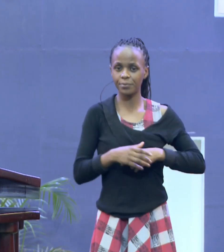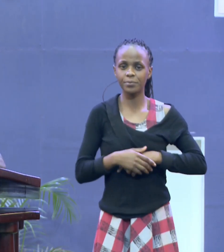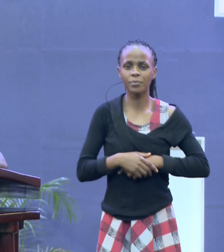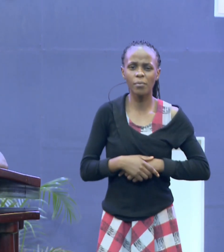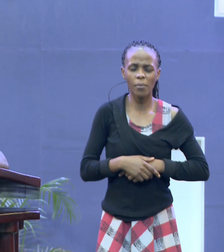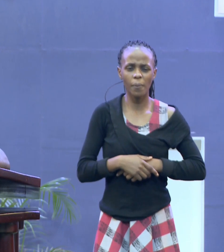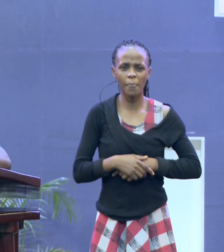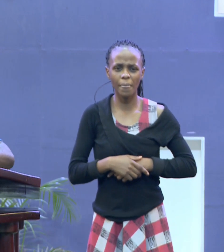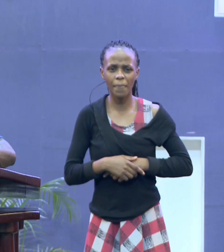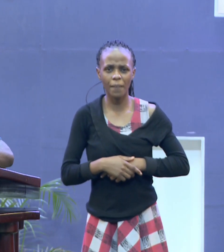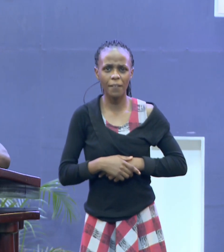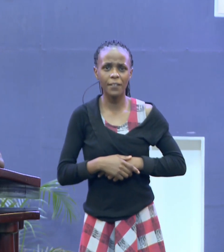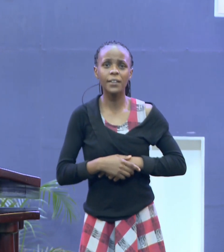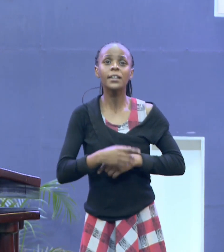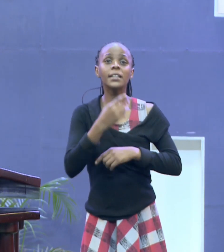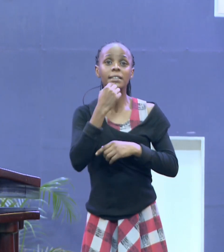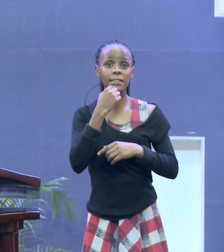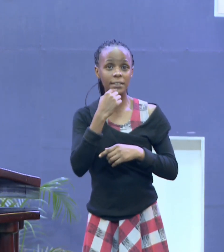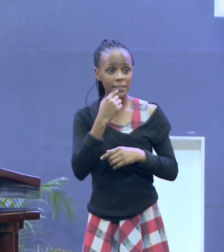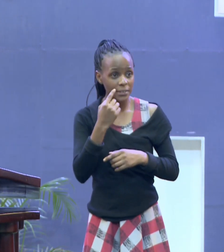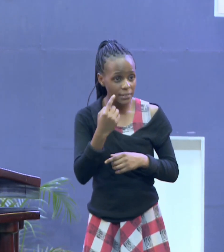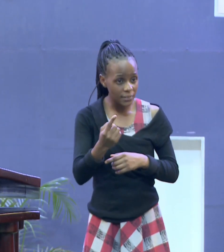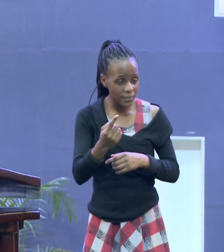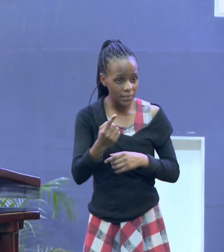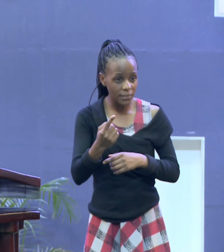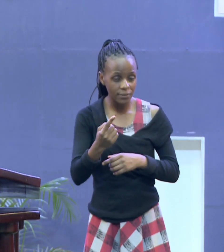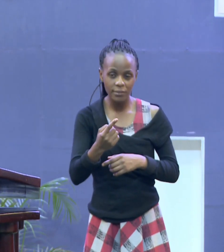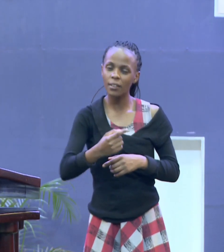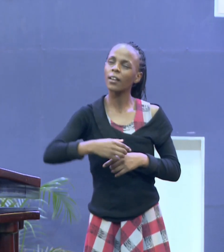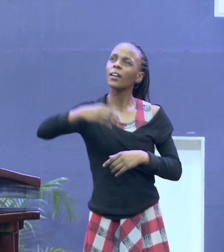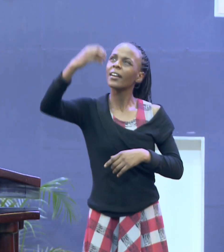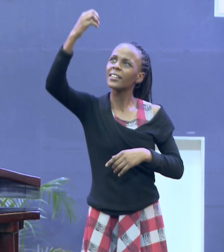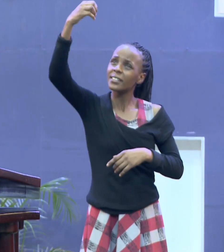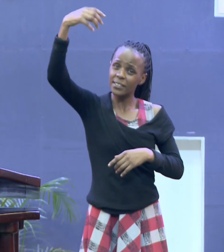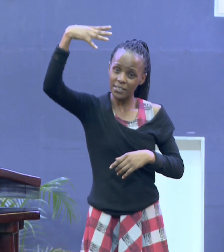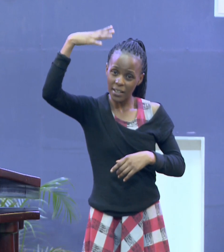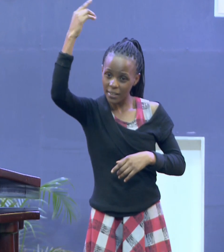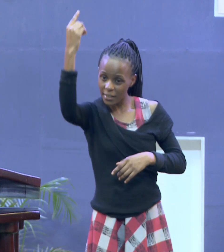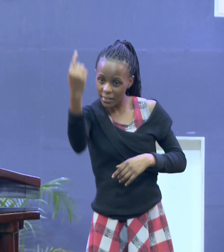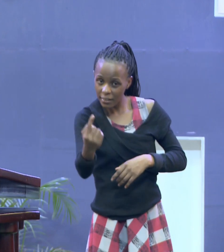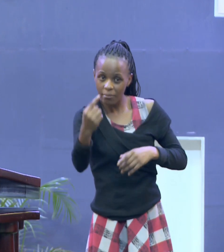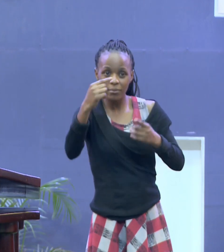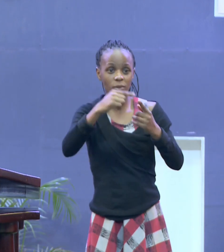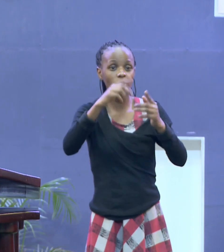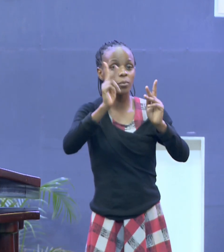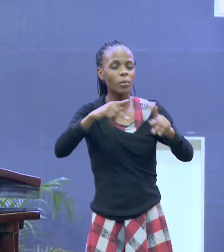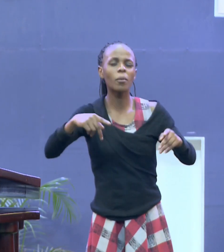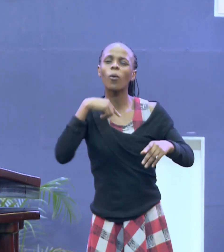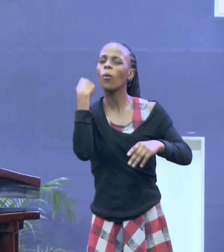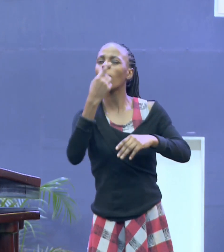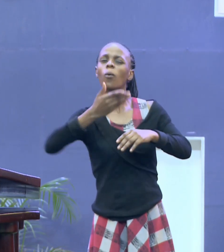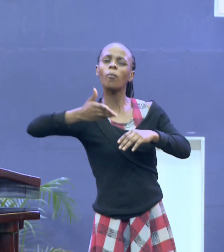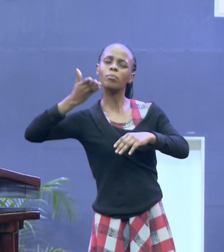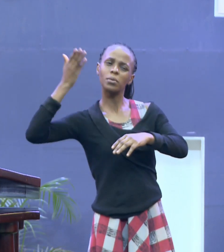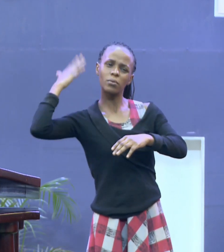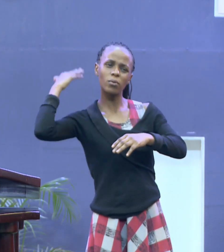lives. Agambye nti omusana gwayakira abo abaali batudde wansi. W'ekizikiza. That